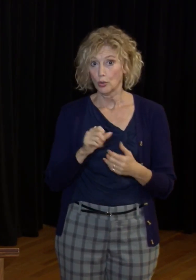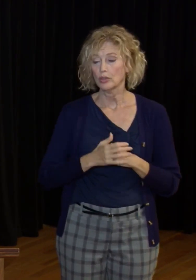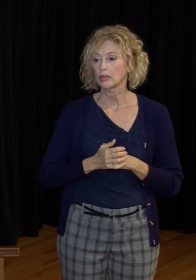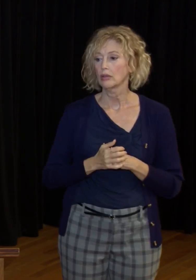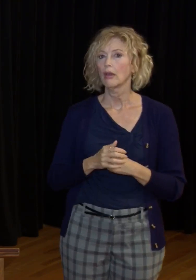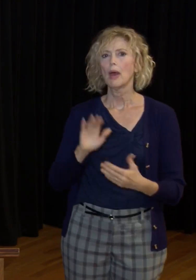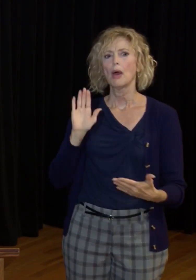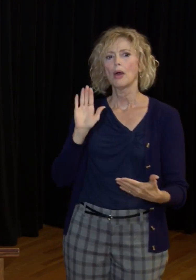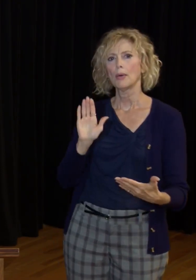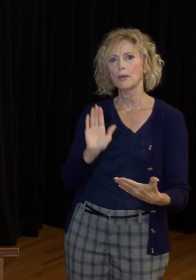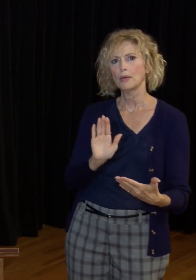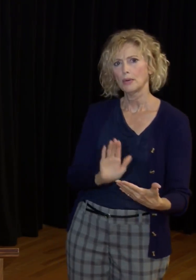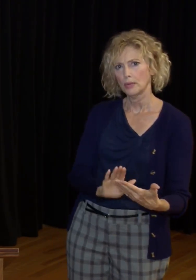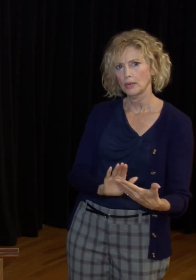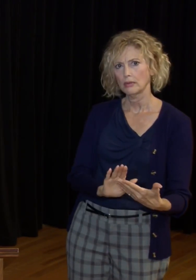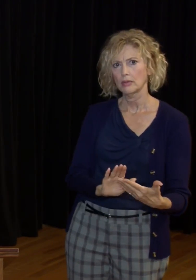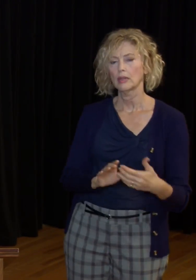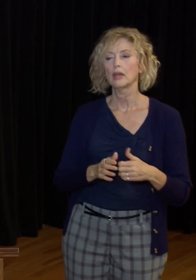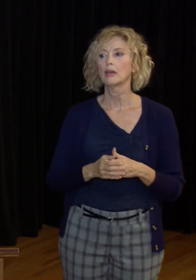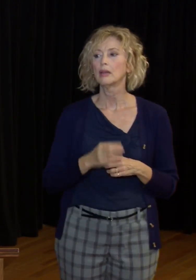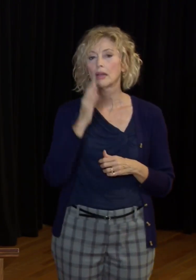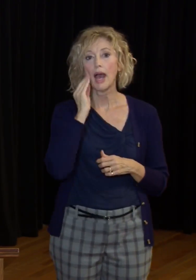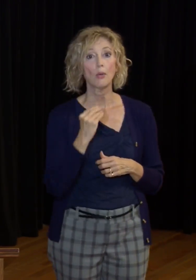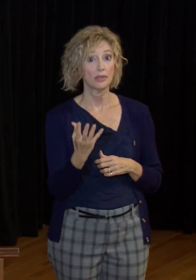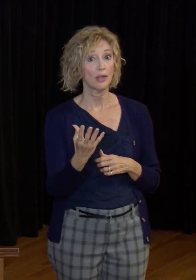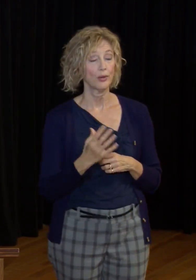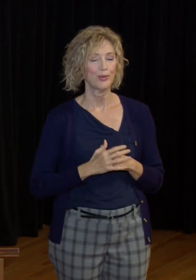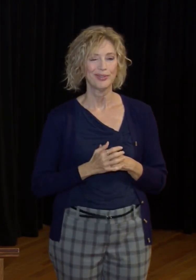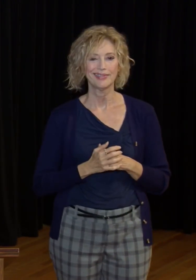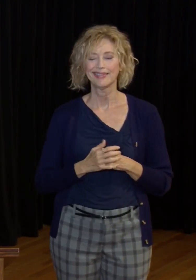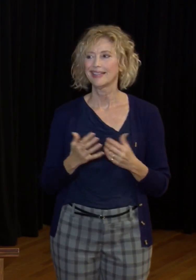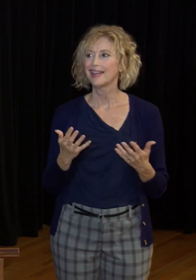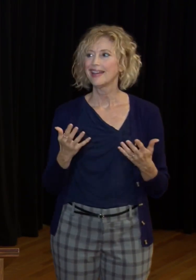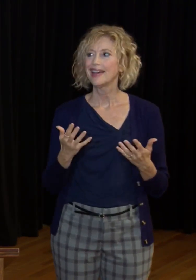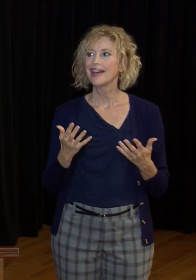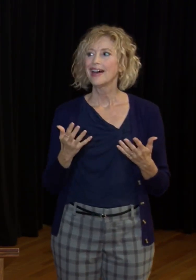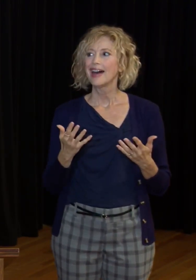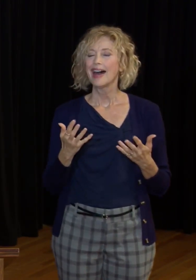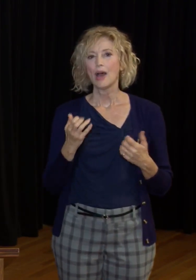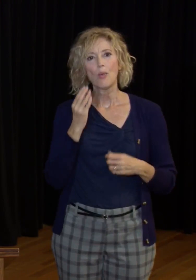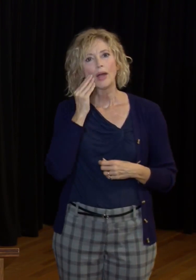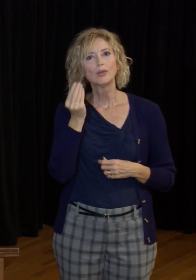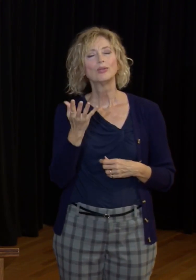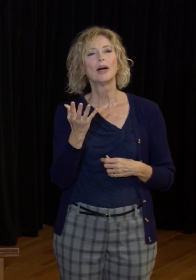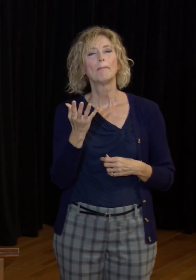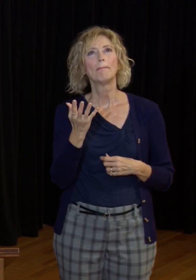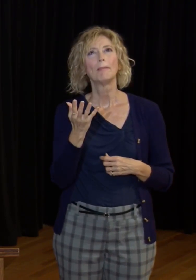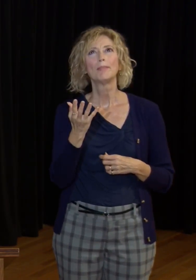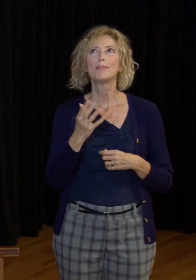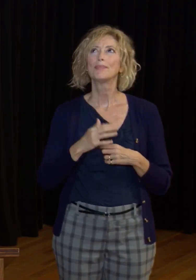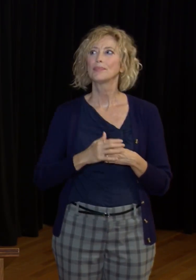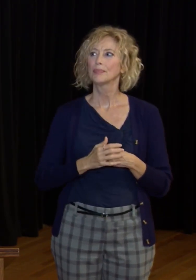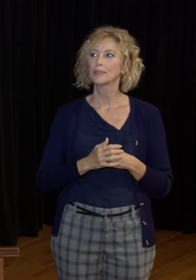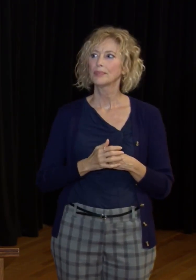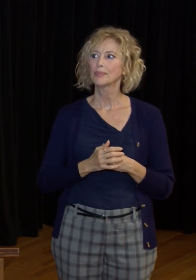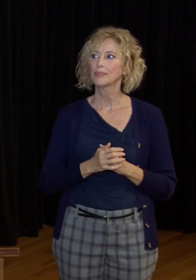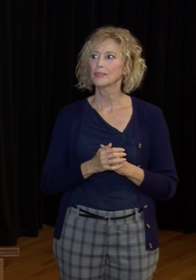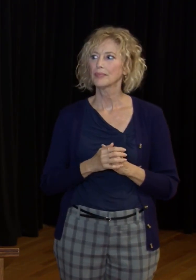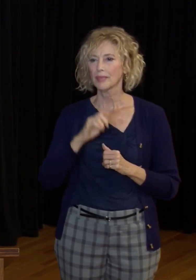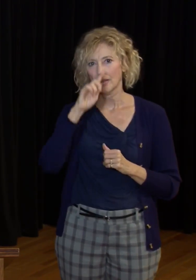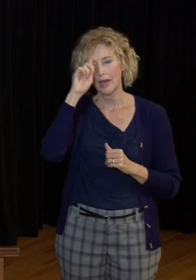by that. So I will tell you that I want to call back to an article that was in the